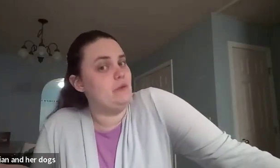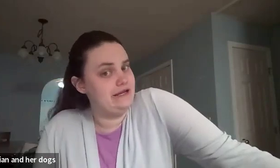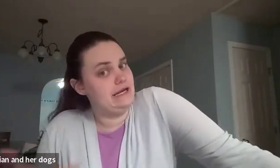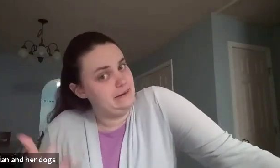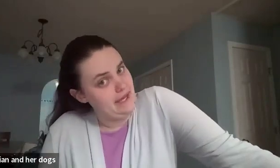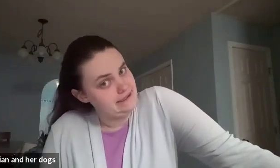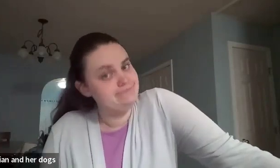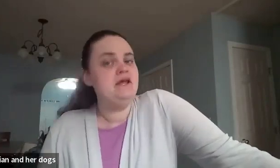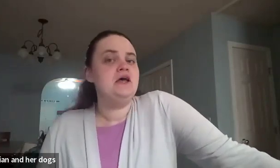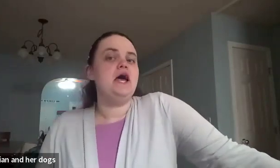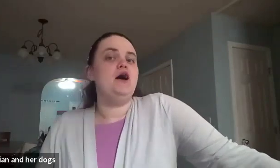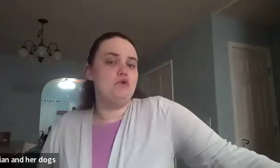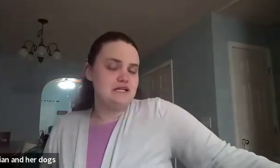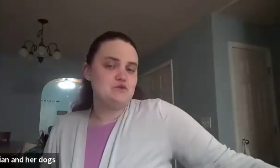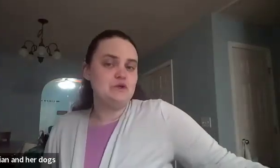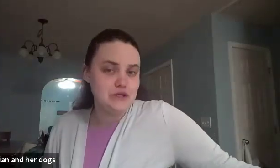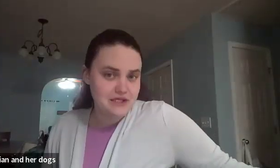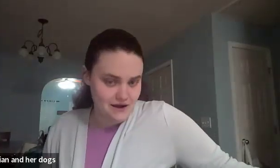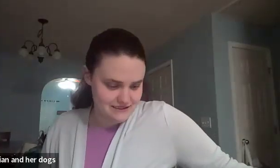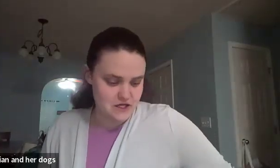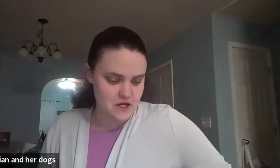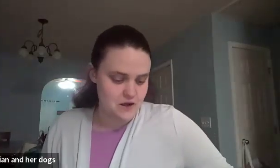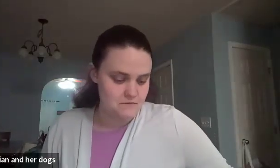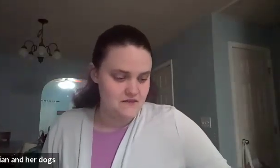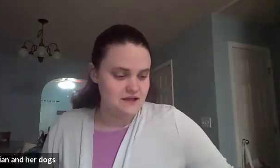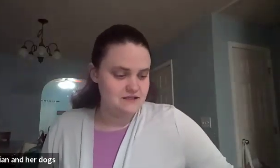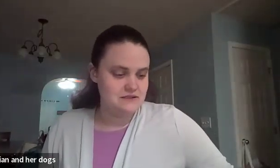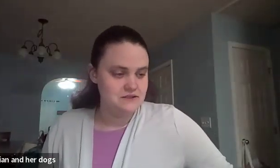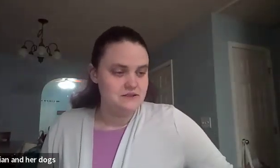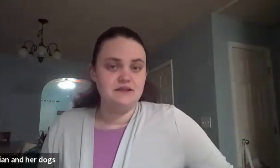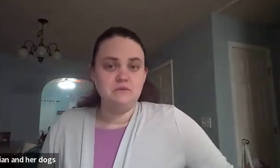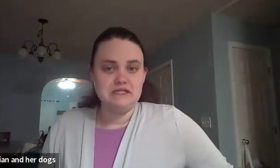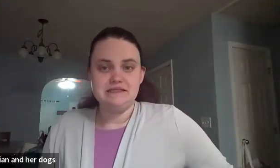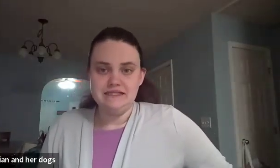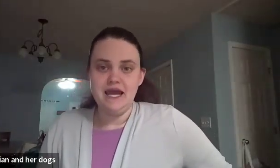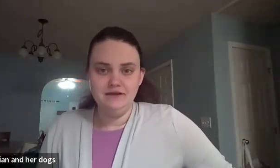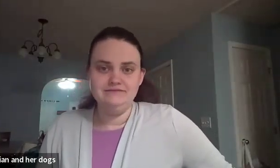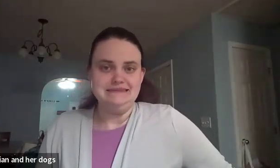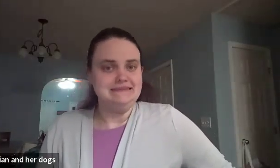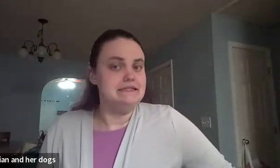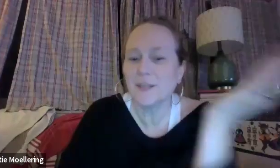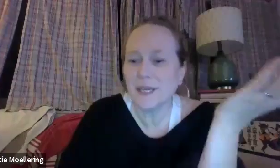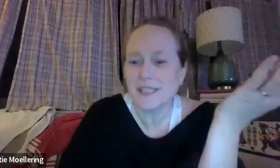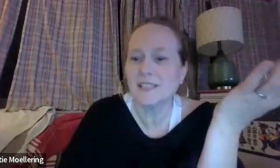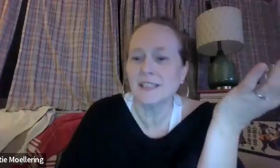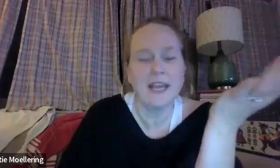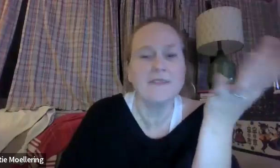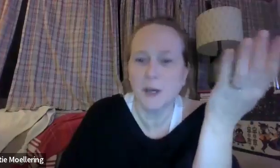going and getting a pet. The rest were not. And that was, yeah, The best yeah, things in life come